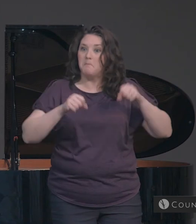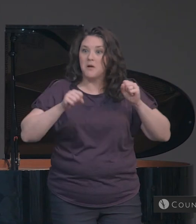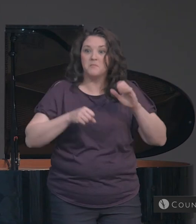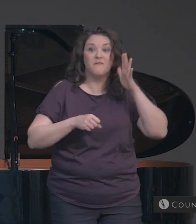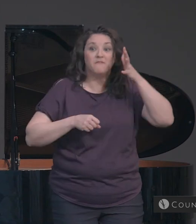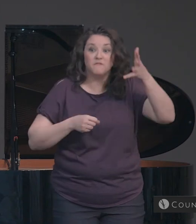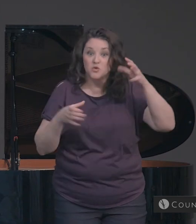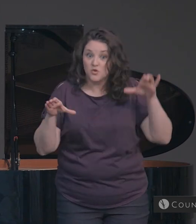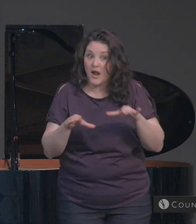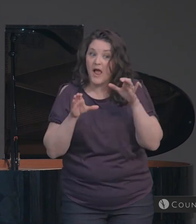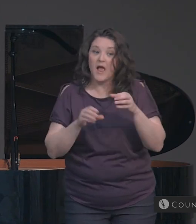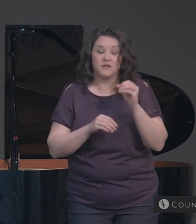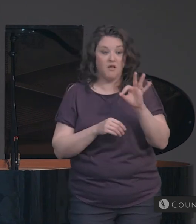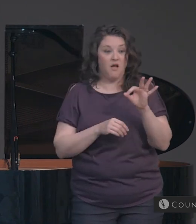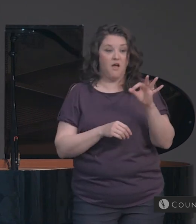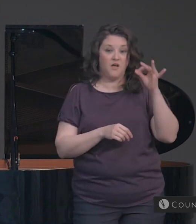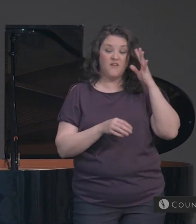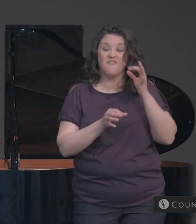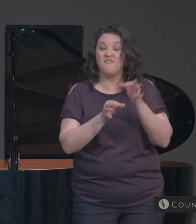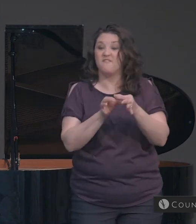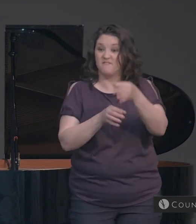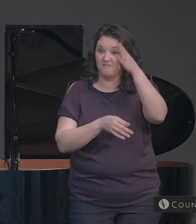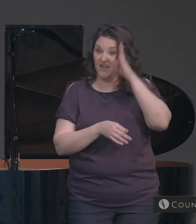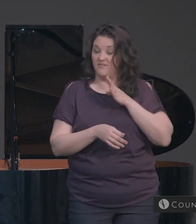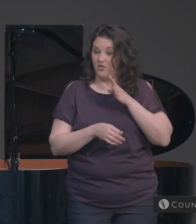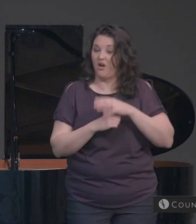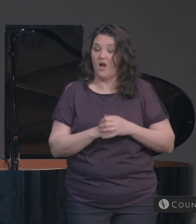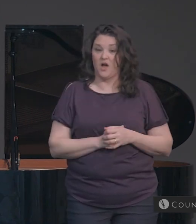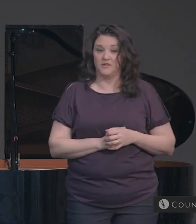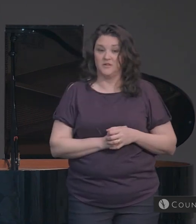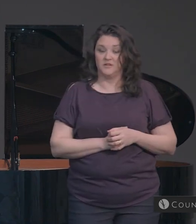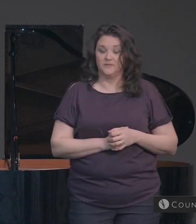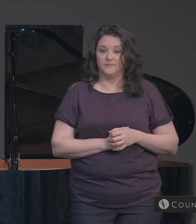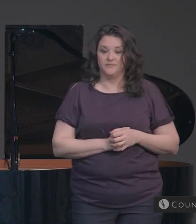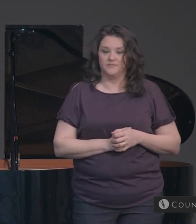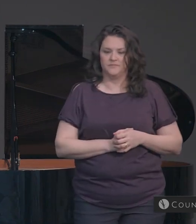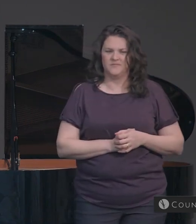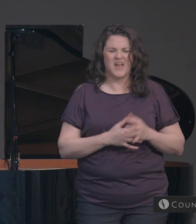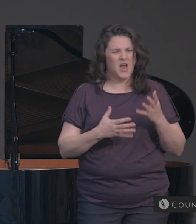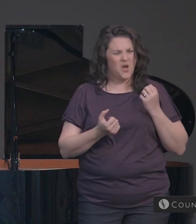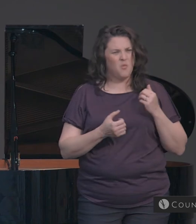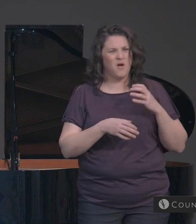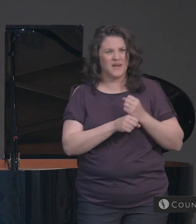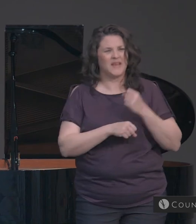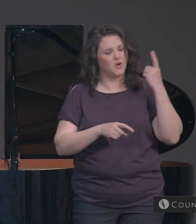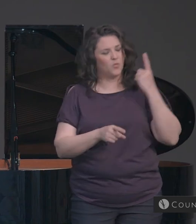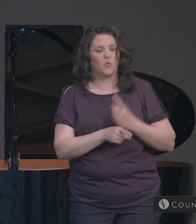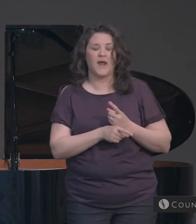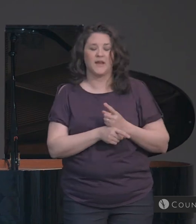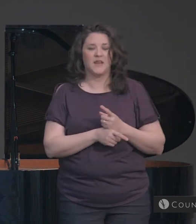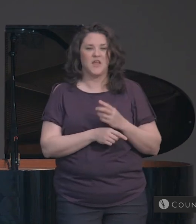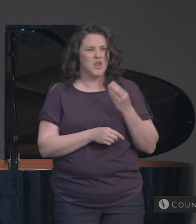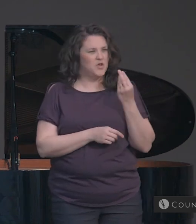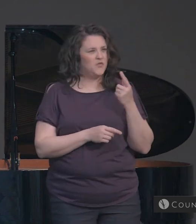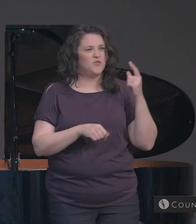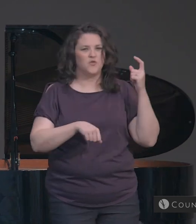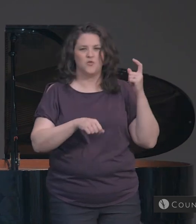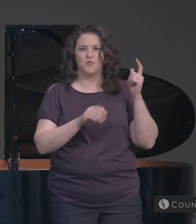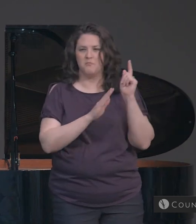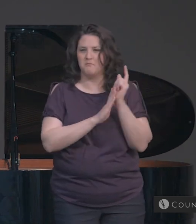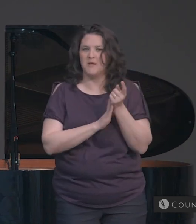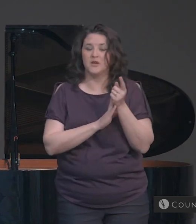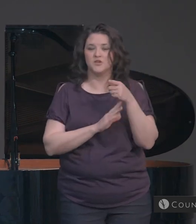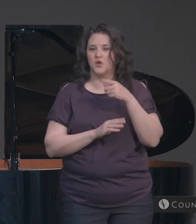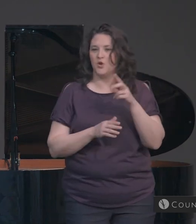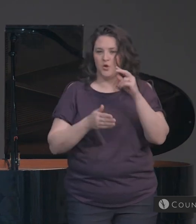acts of a faithful, future acts of a fearsome God. I'm going to get it right here in just a second, and you're going to be able to fill in